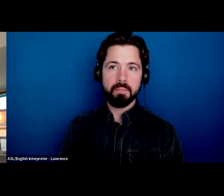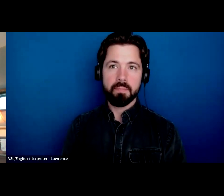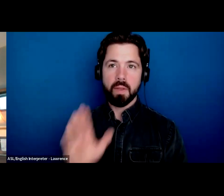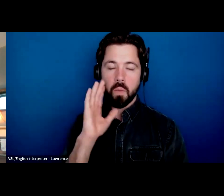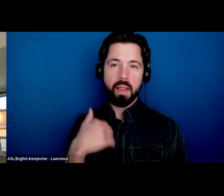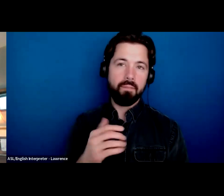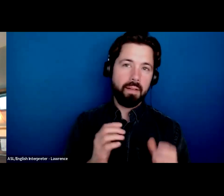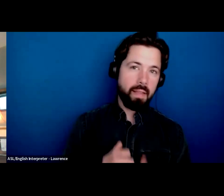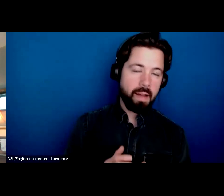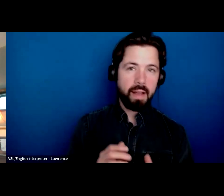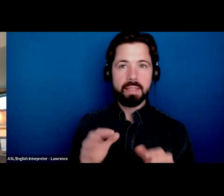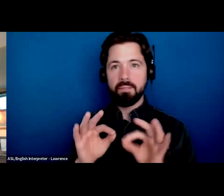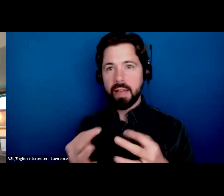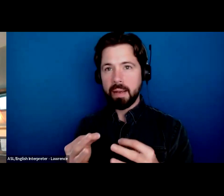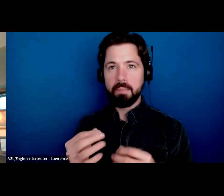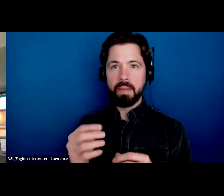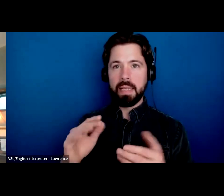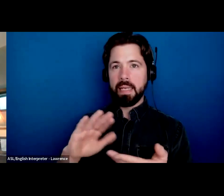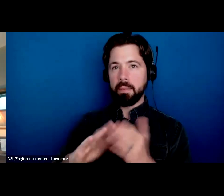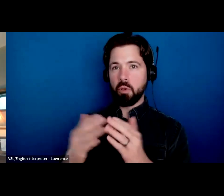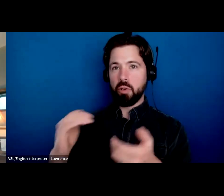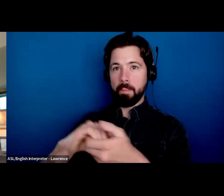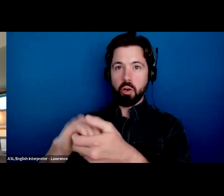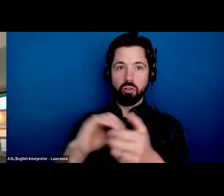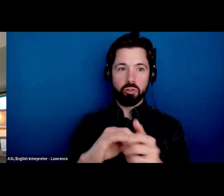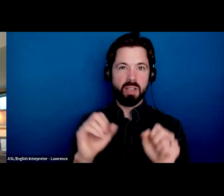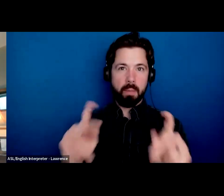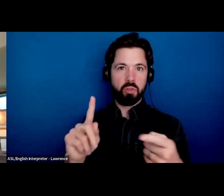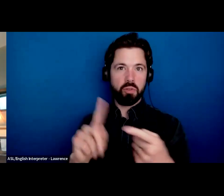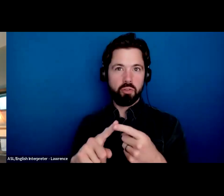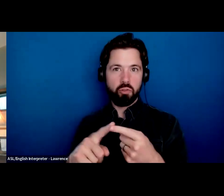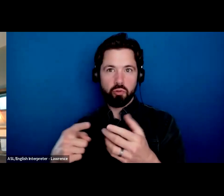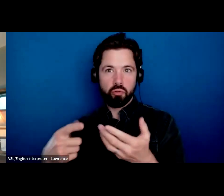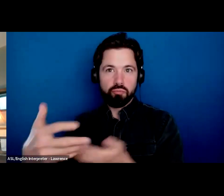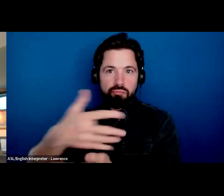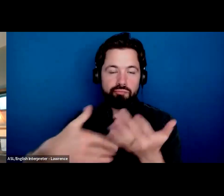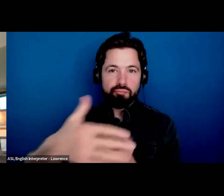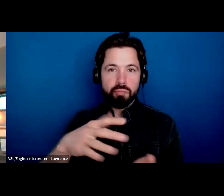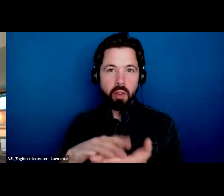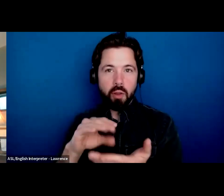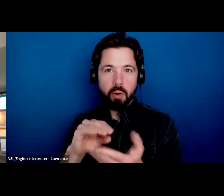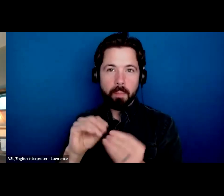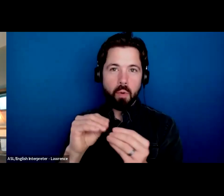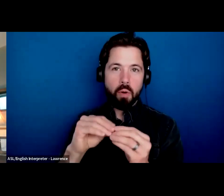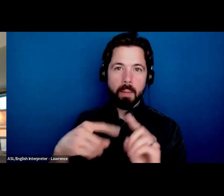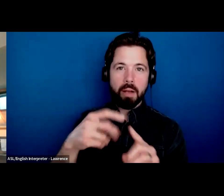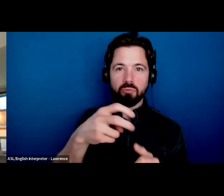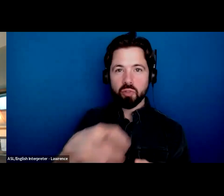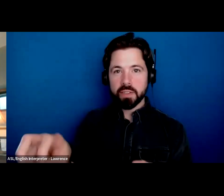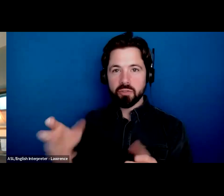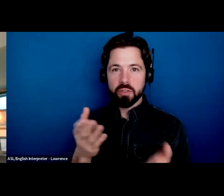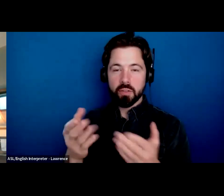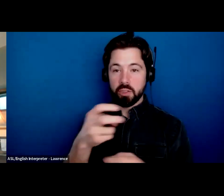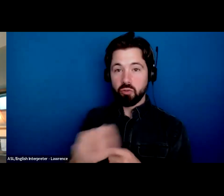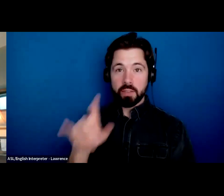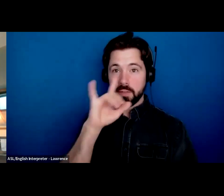clients, families, community partners to come to the symposium and just learn about transition services. What does that transition look like? What